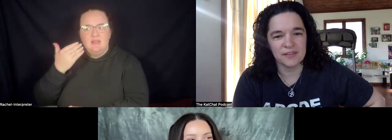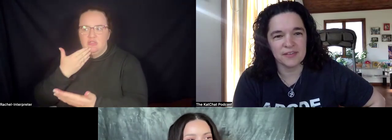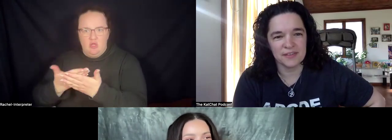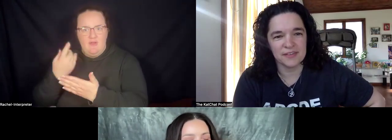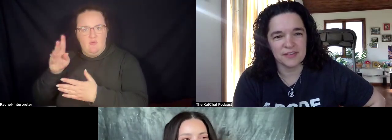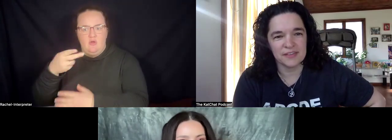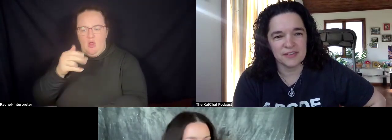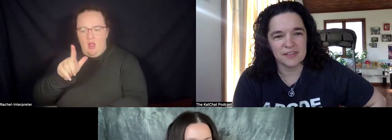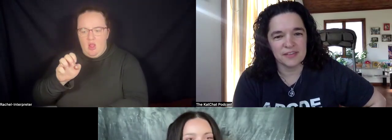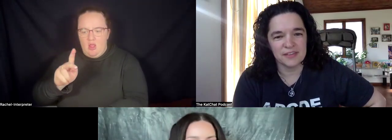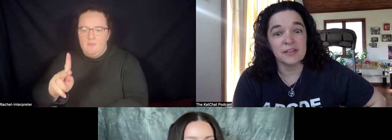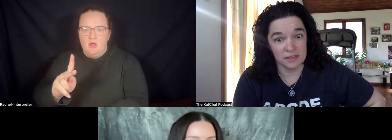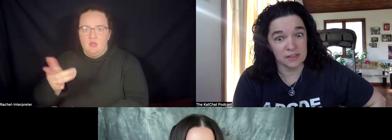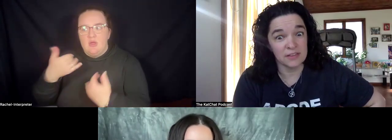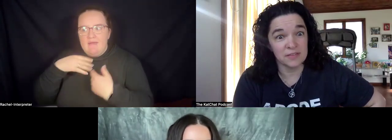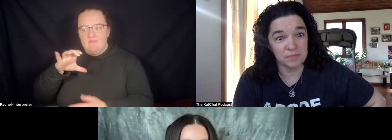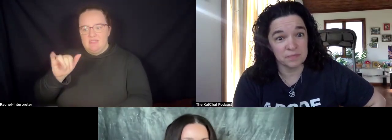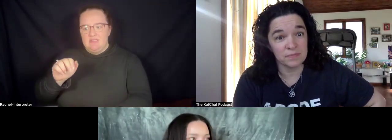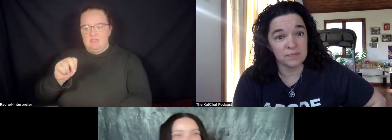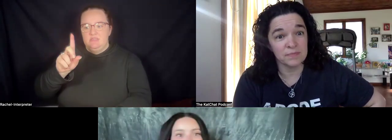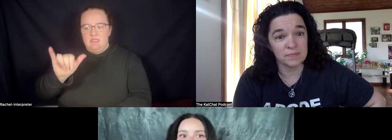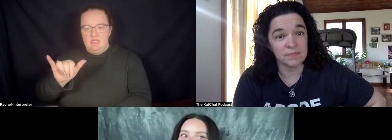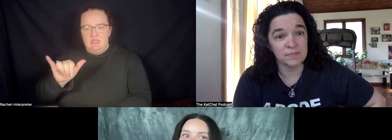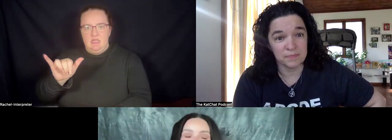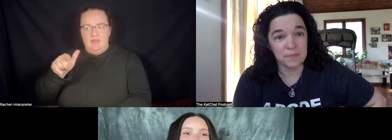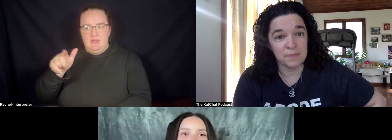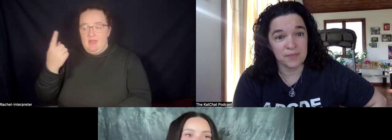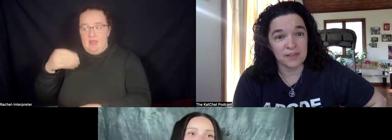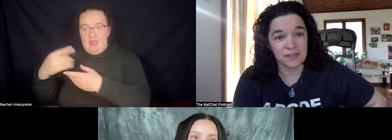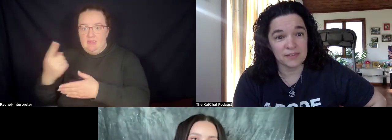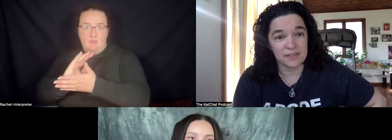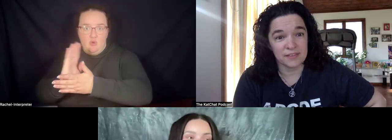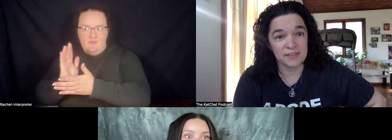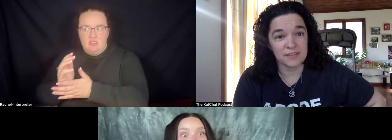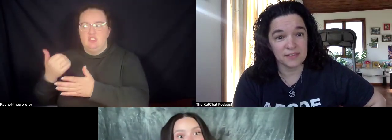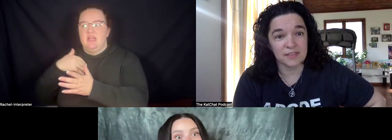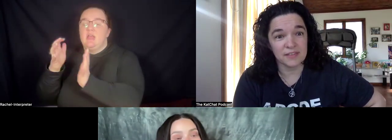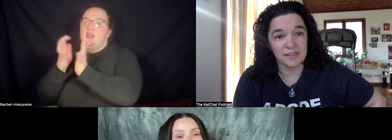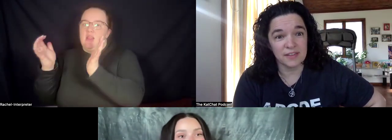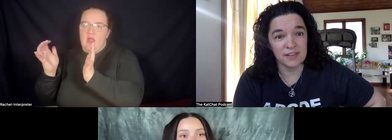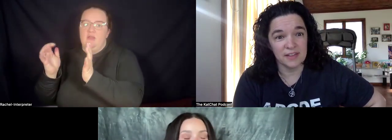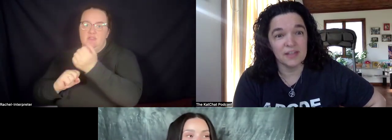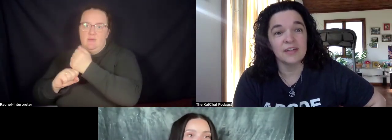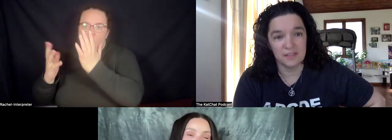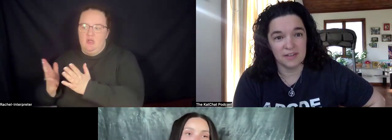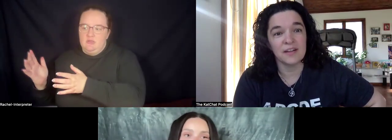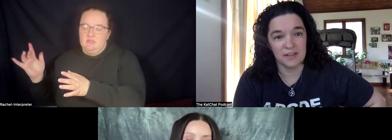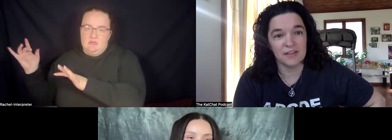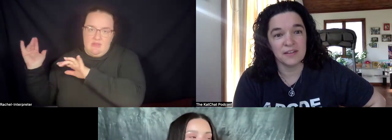because if you have Cindy Busby in something, she's bringing like her enormous fan base. So I mean, for me, it's being a